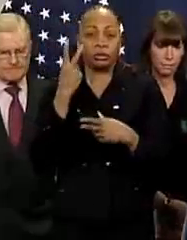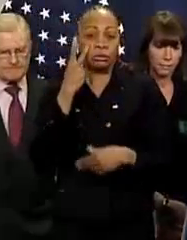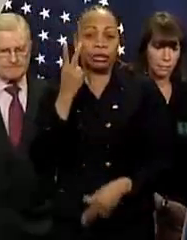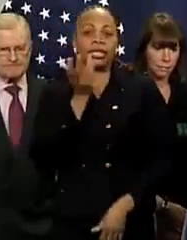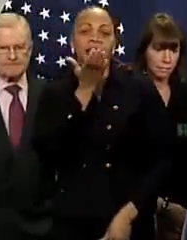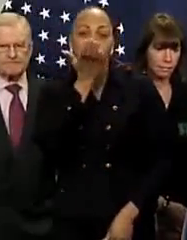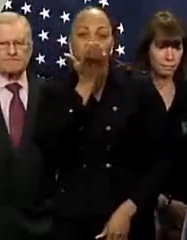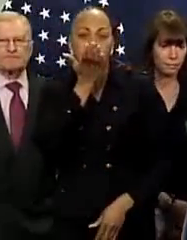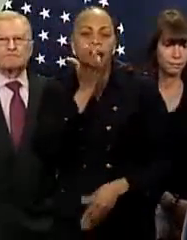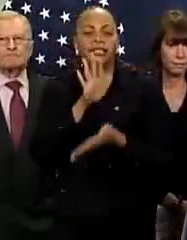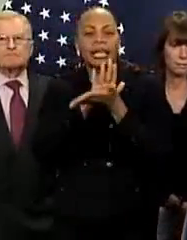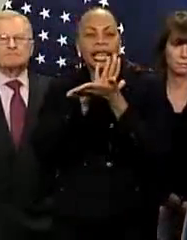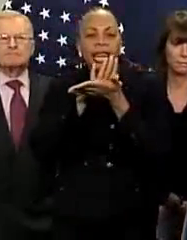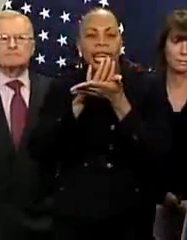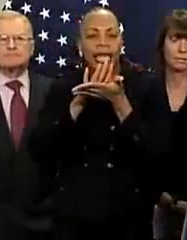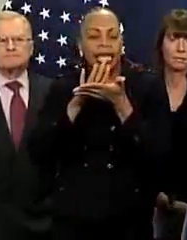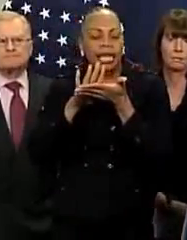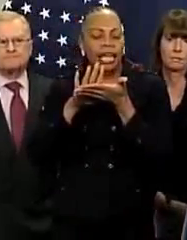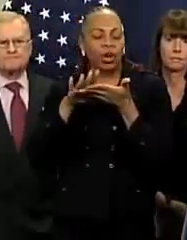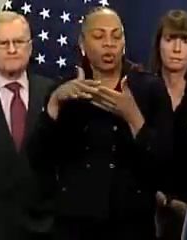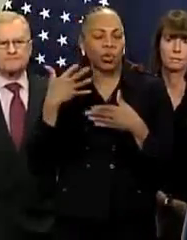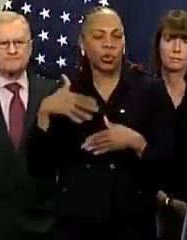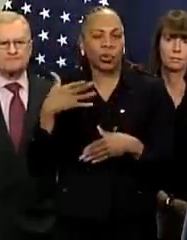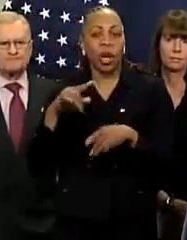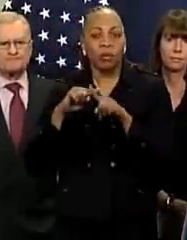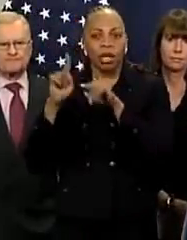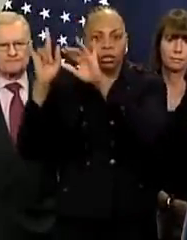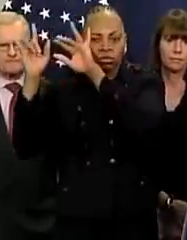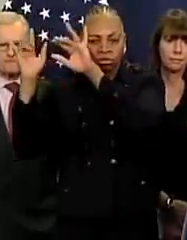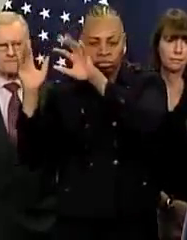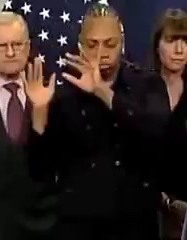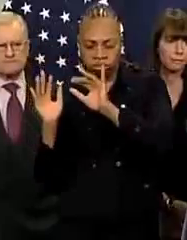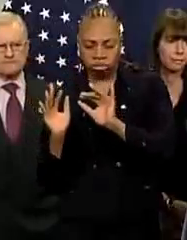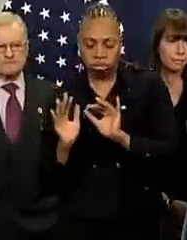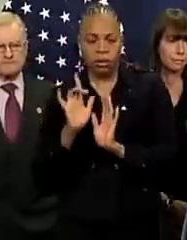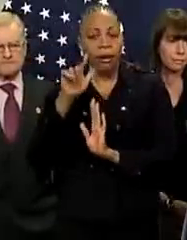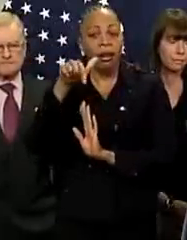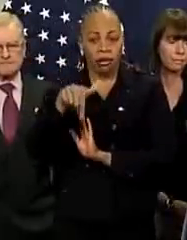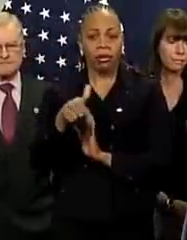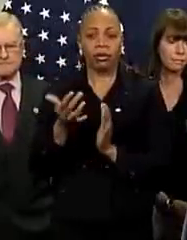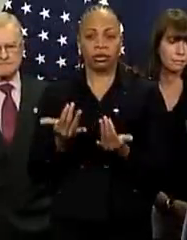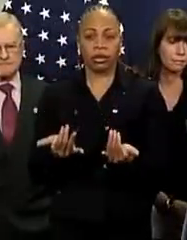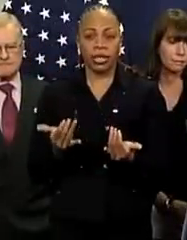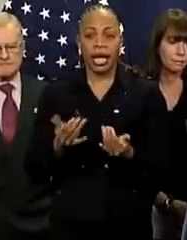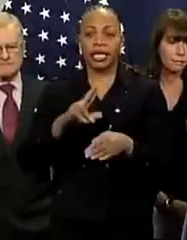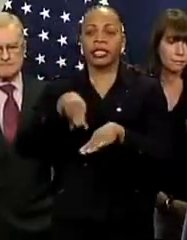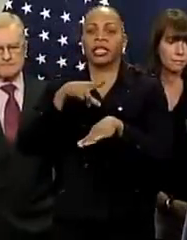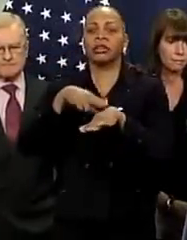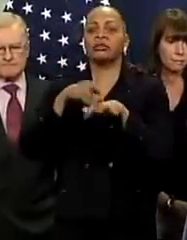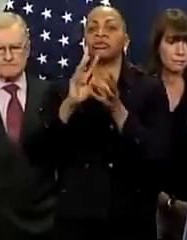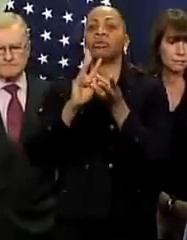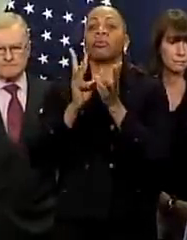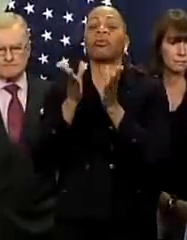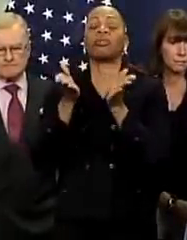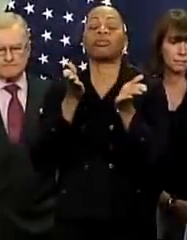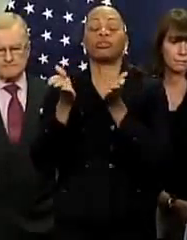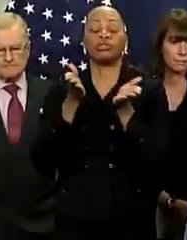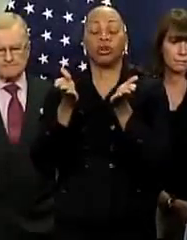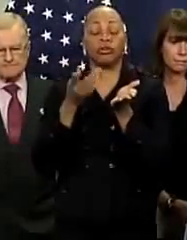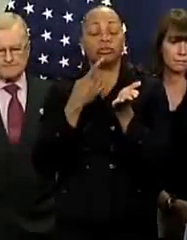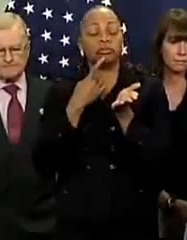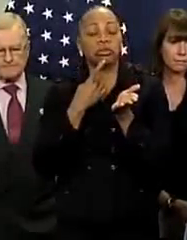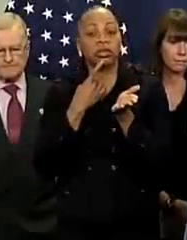pretty clean uh but the heavy snow is supposed to come in later on and the national Weather Service says that this